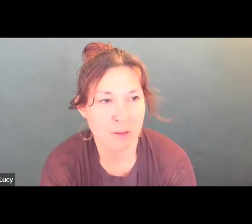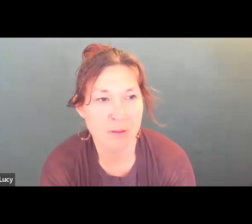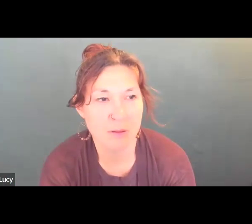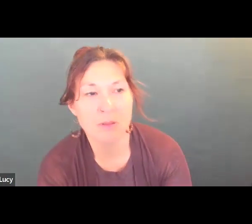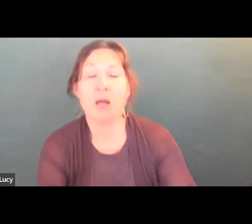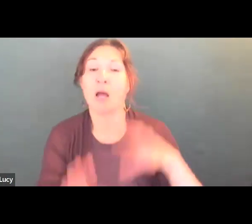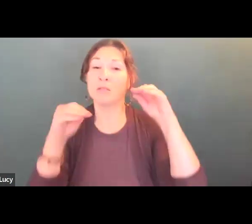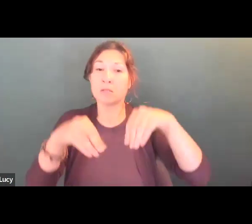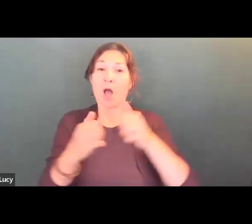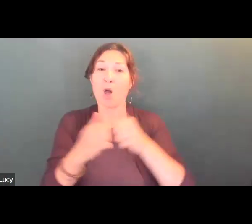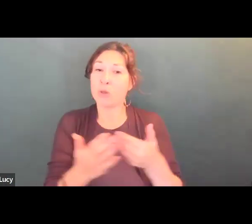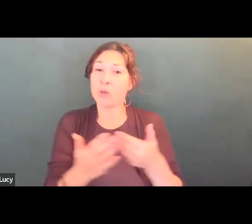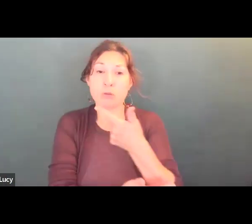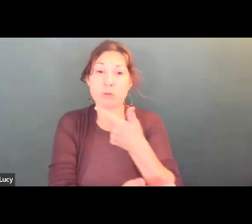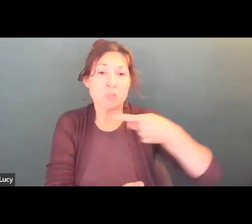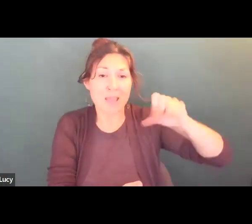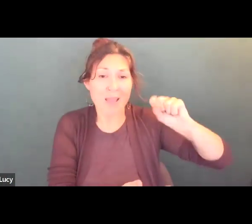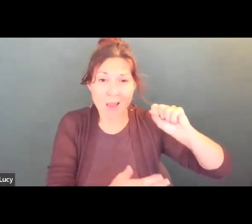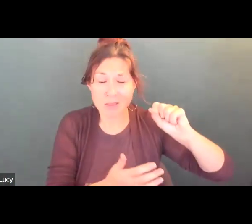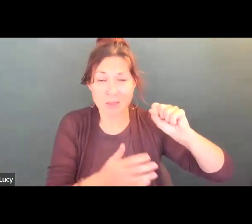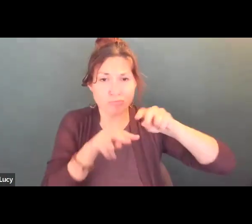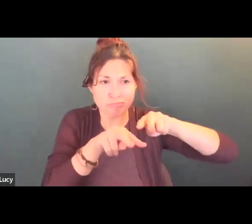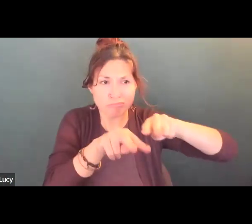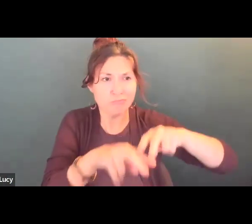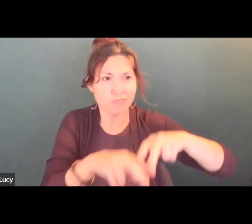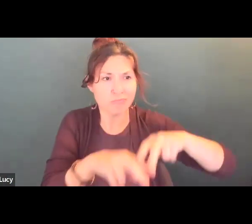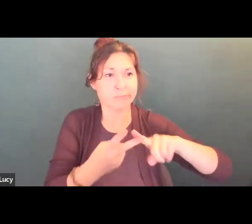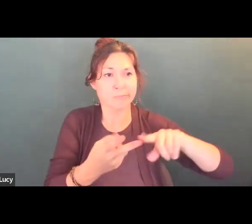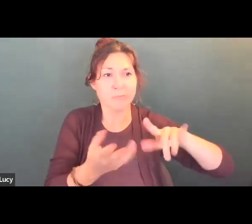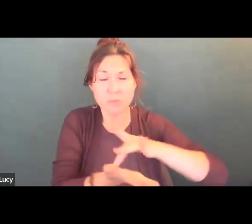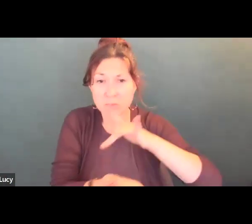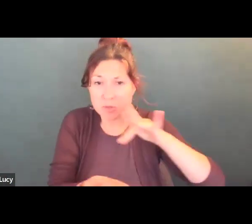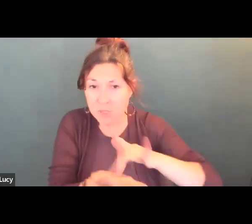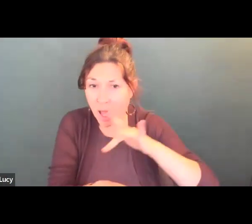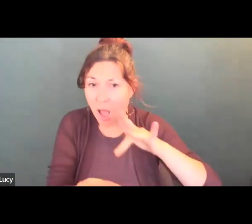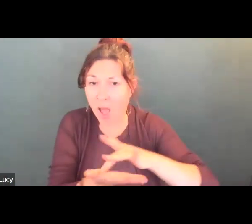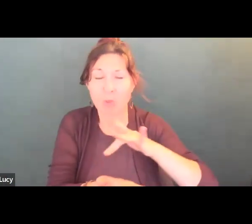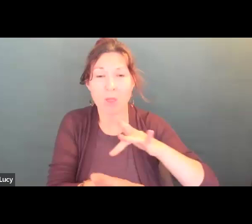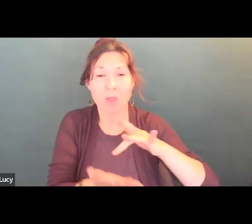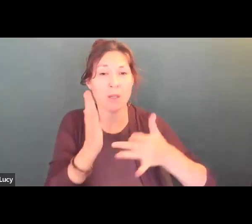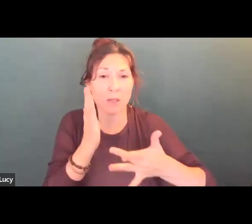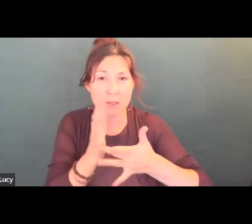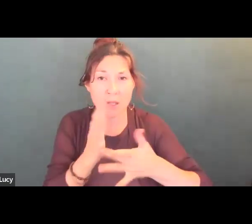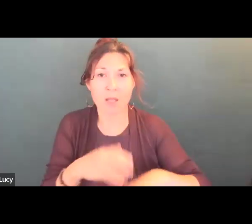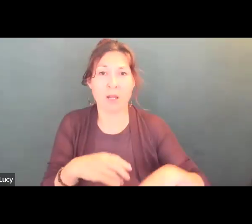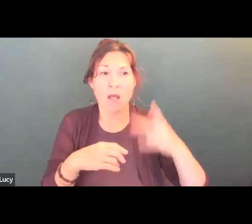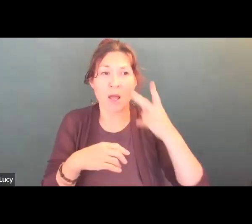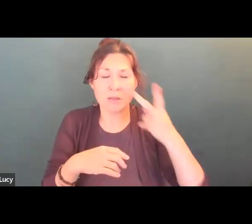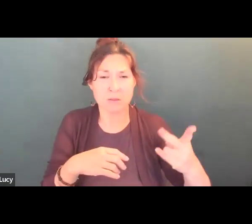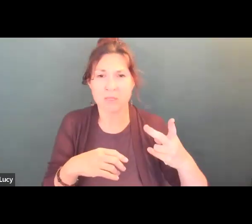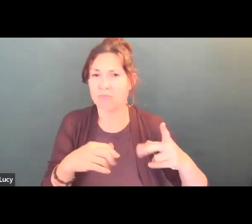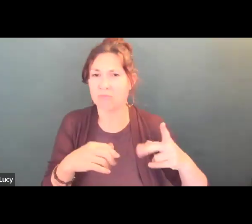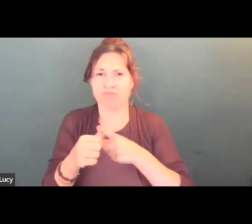GPS tracking and tablet technology on the buses. And what we've been finding as we've been rolling them out over the first week